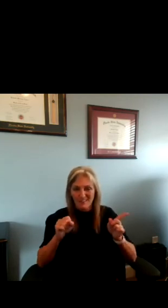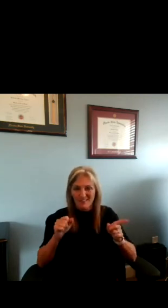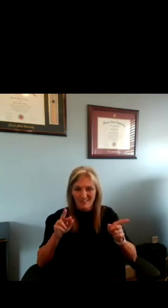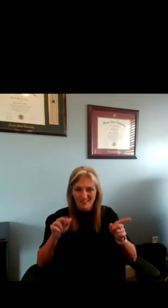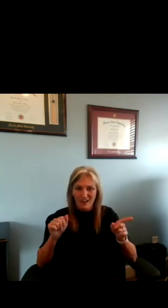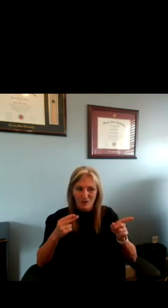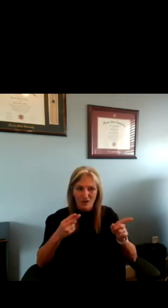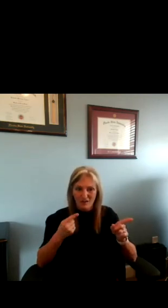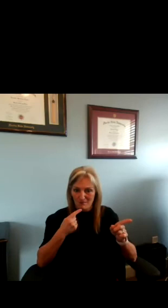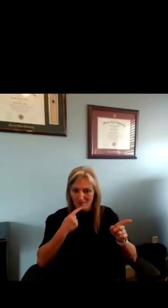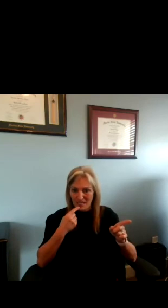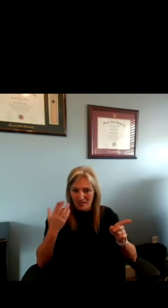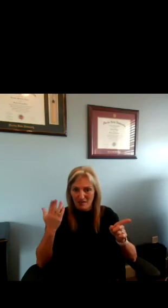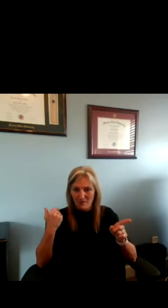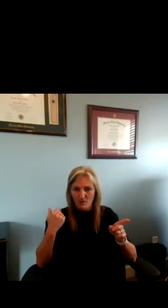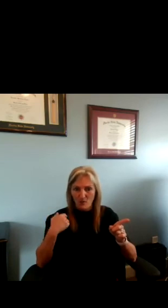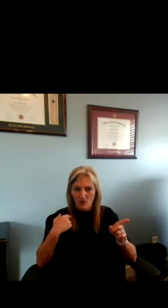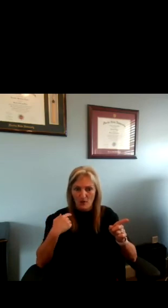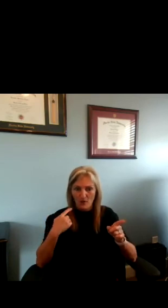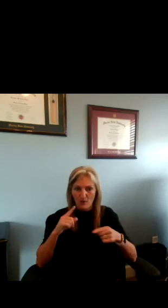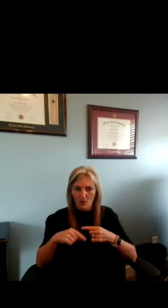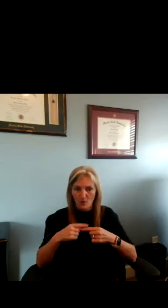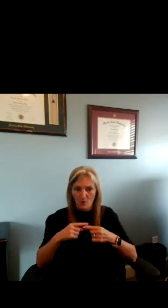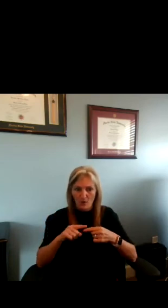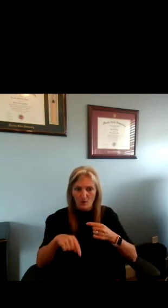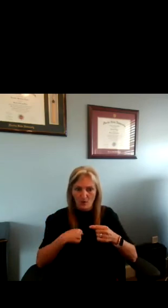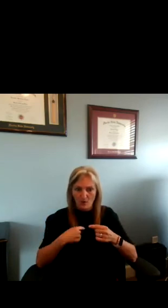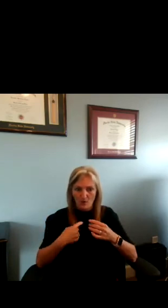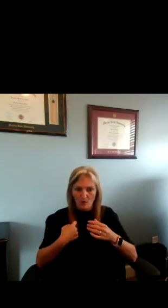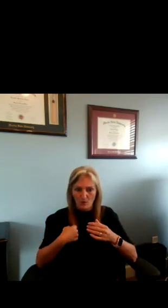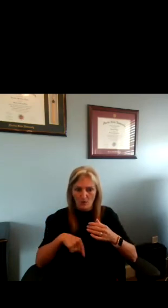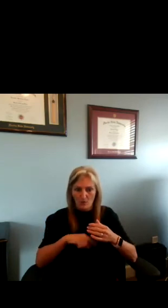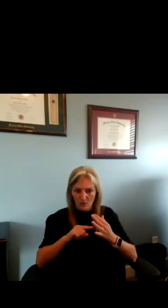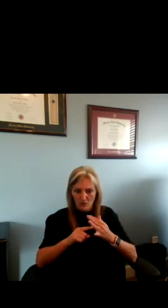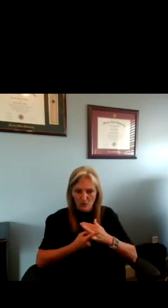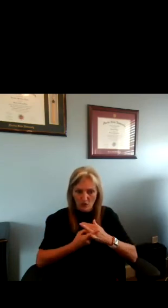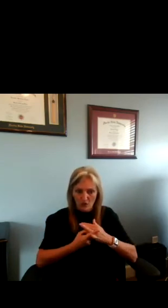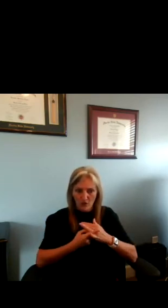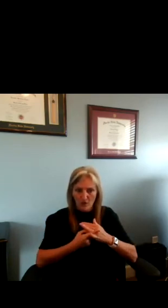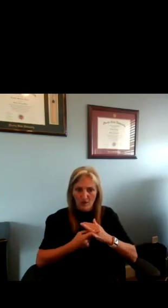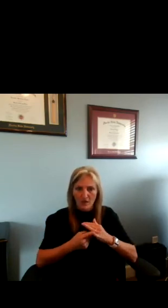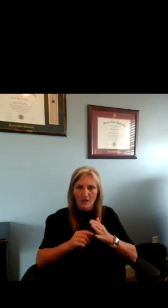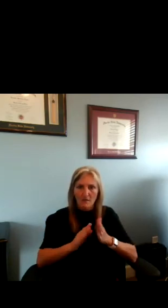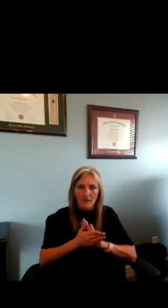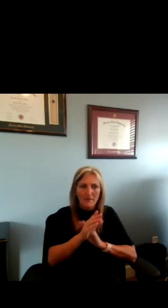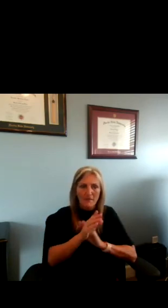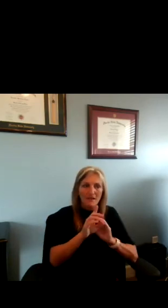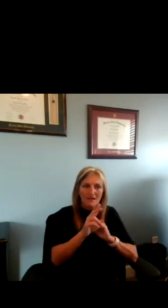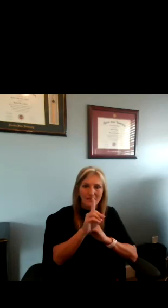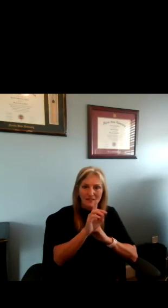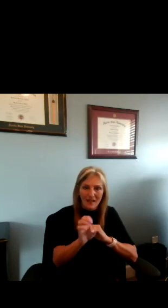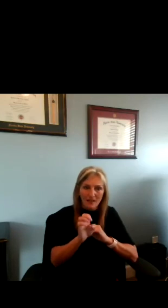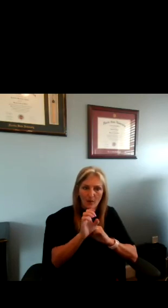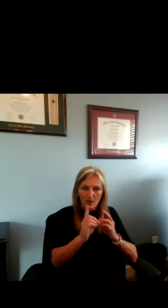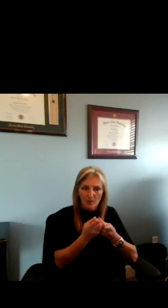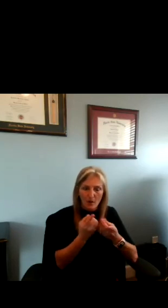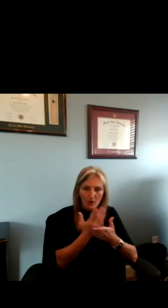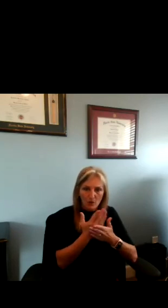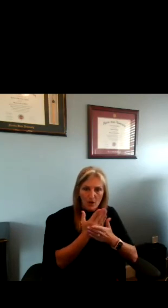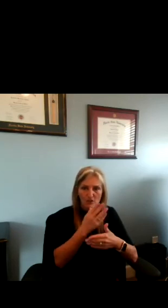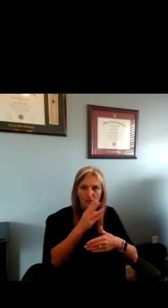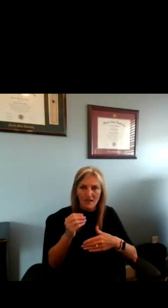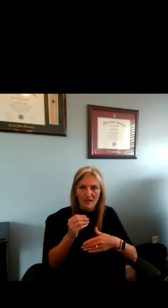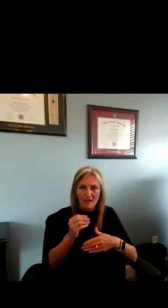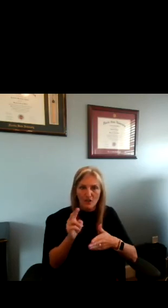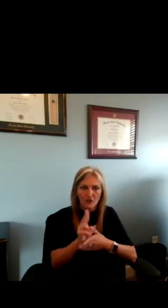of the event, the Colorado Department of Corrections with support from the University of Denver, the Delaware Department of Corrections along with the